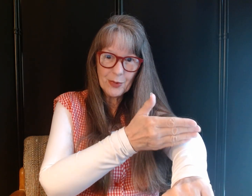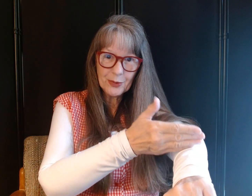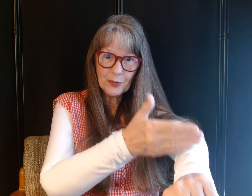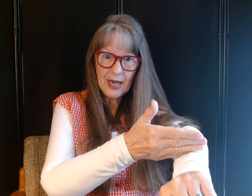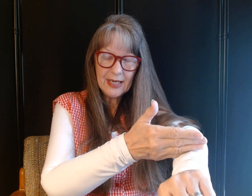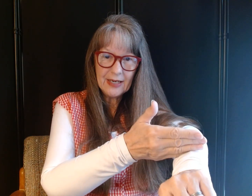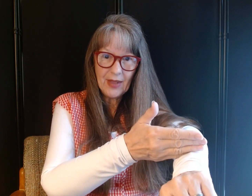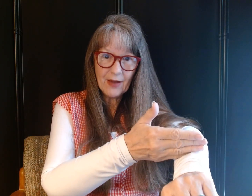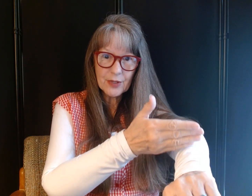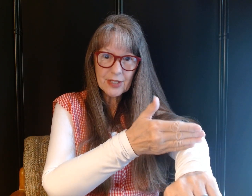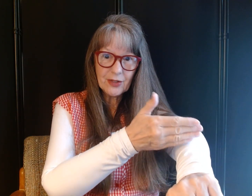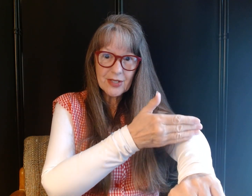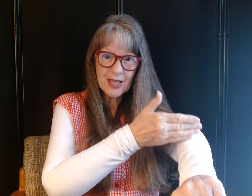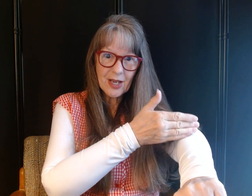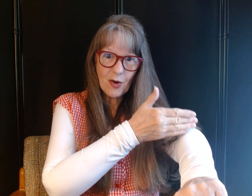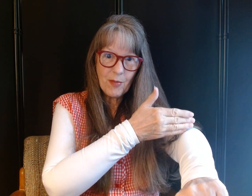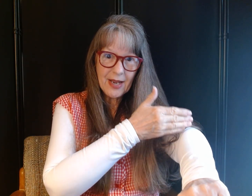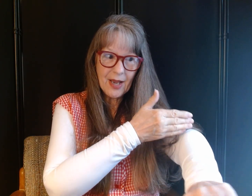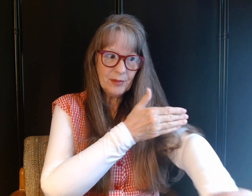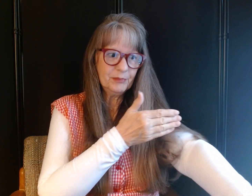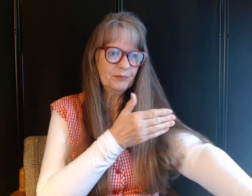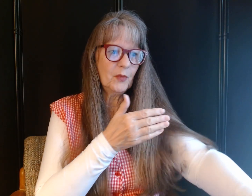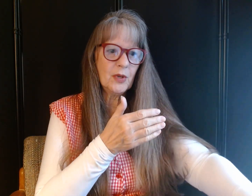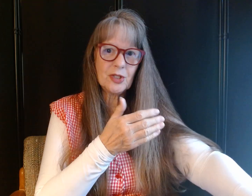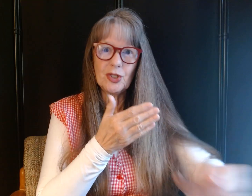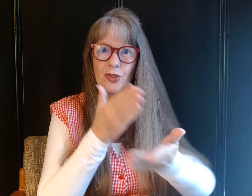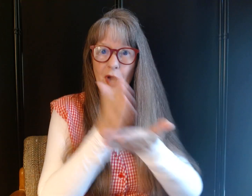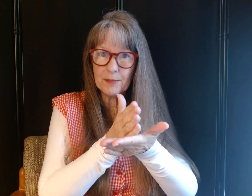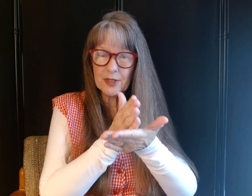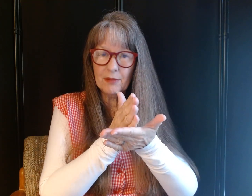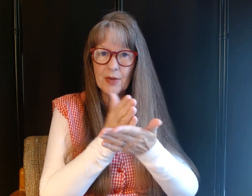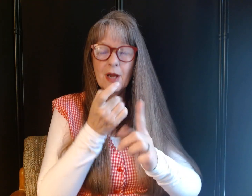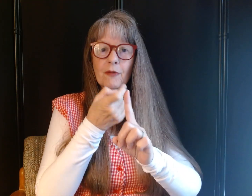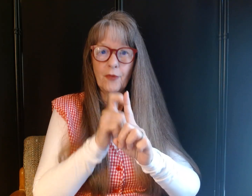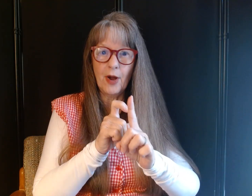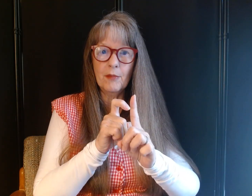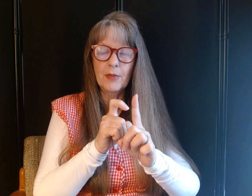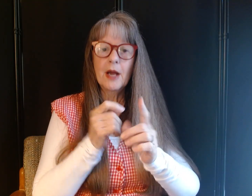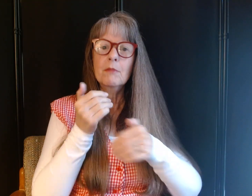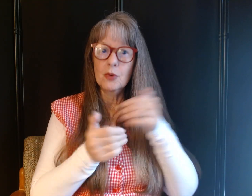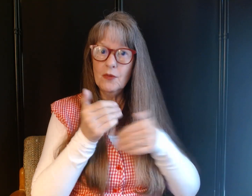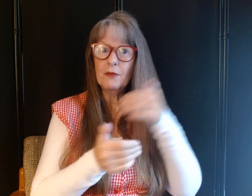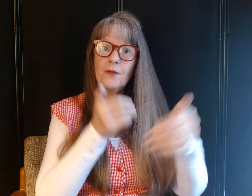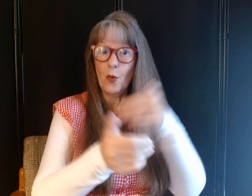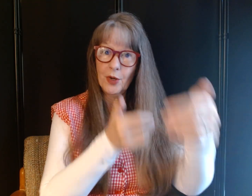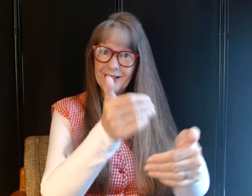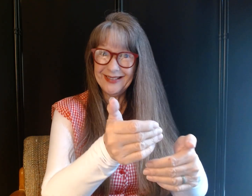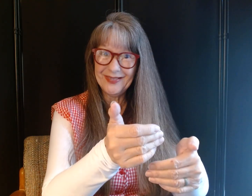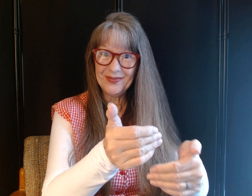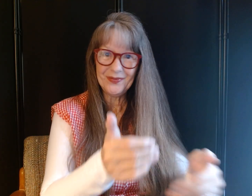downward, right? And if they have resilience, they can go back up. What stops them from moving forward,